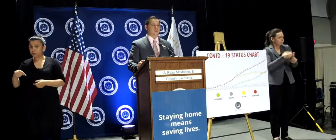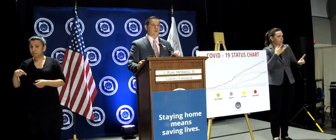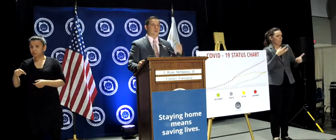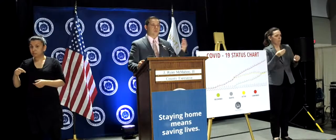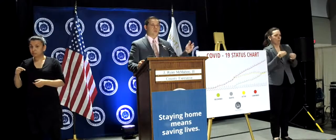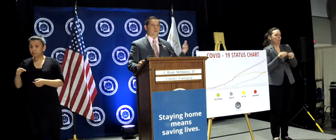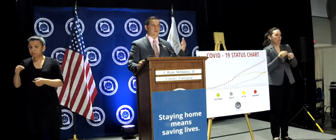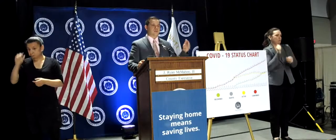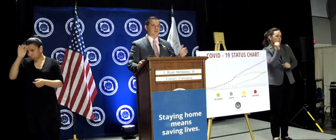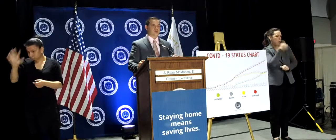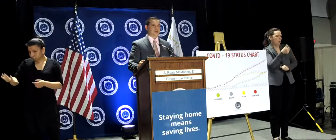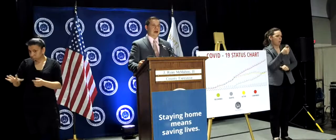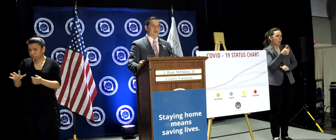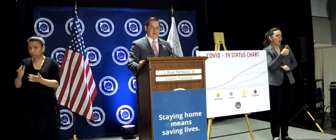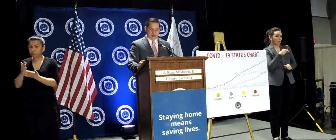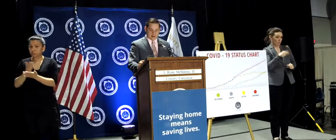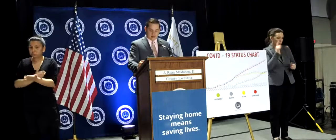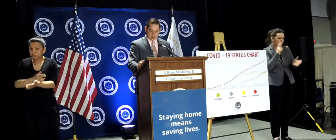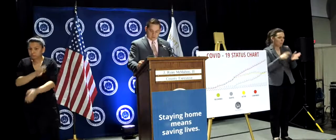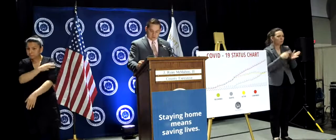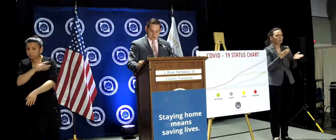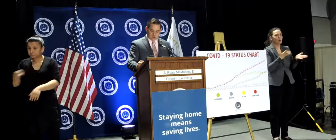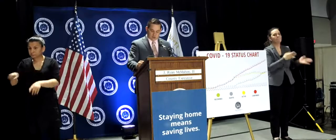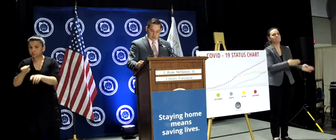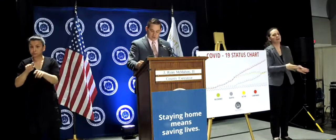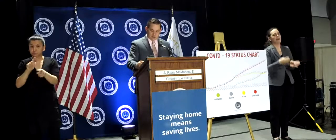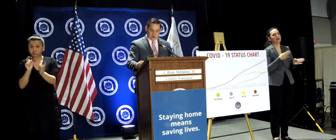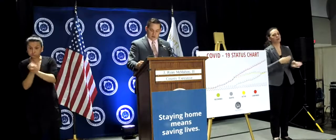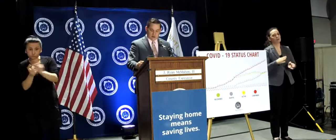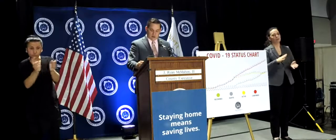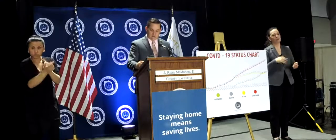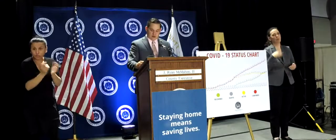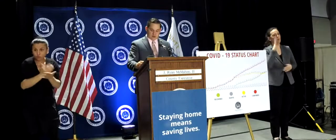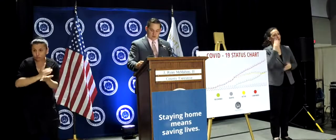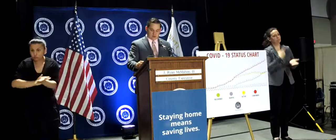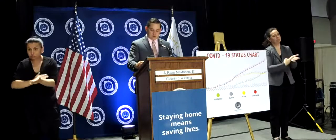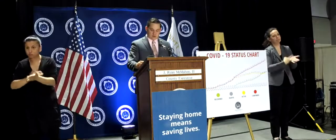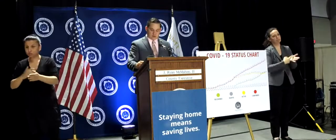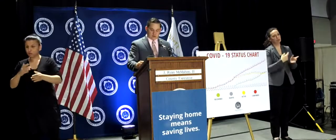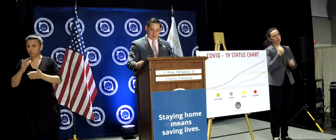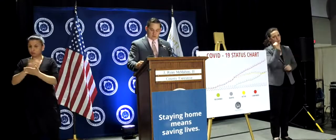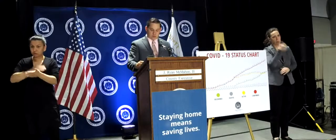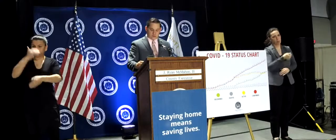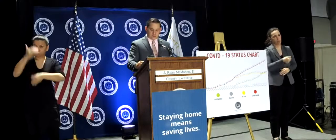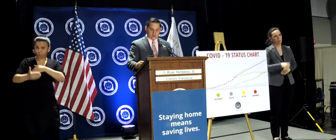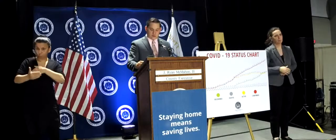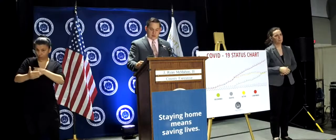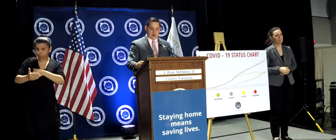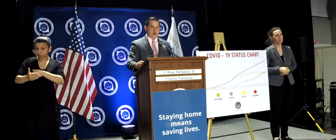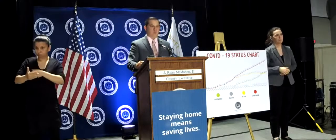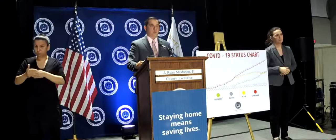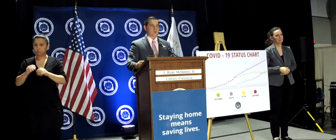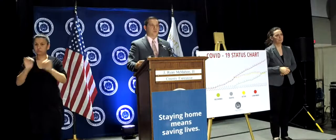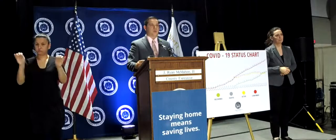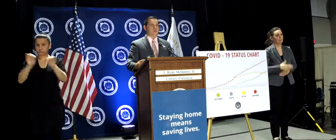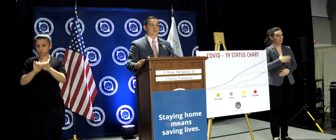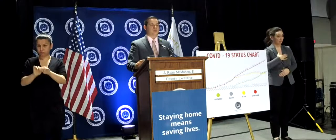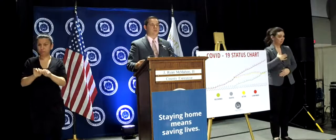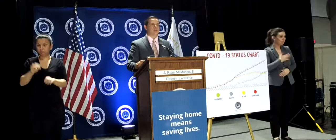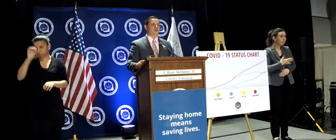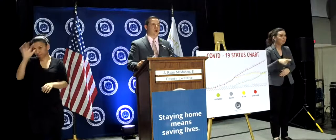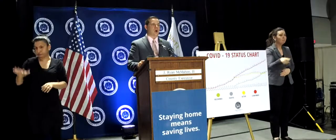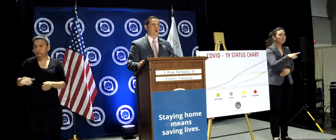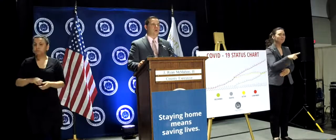and how we can improve as a community on that. But certainly in our voluntary shelter in place, we need